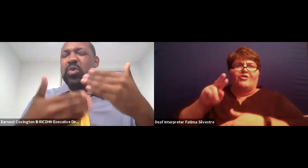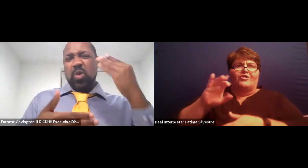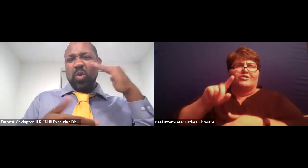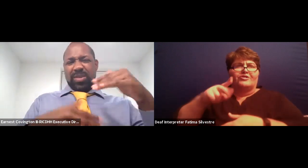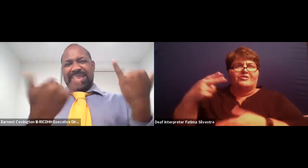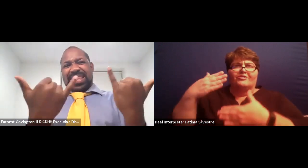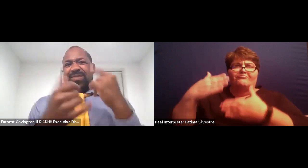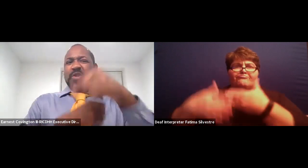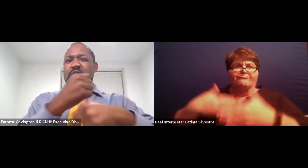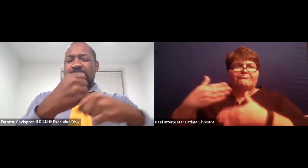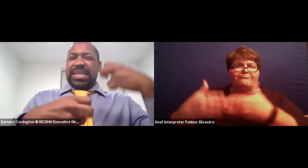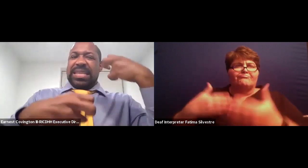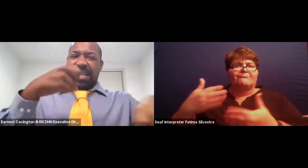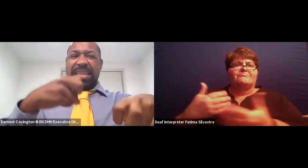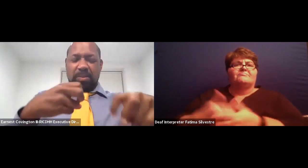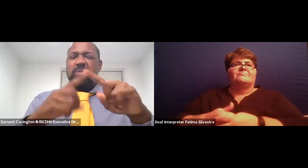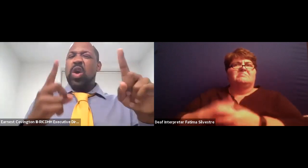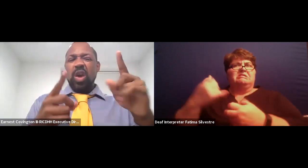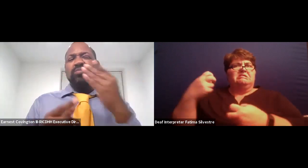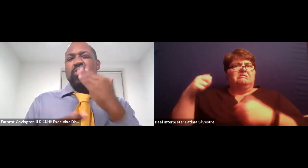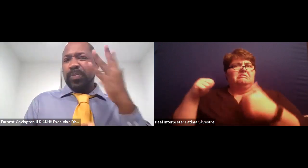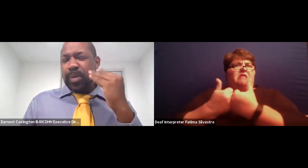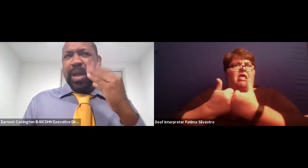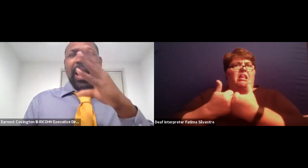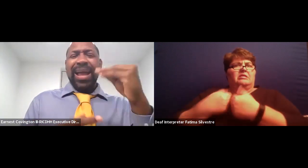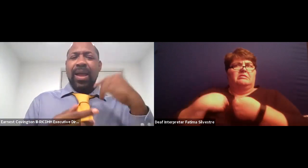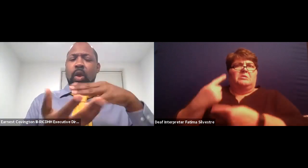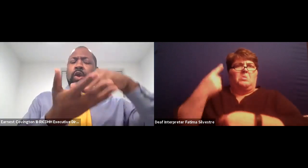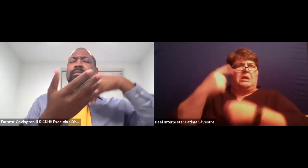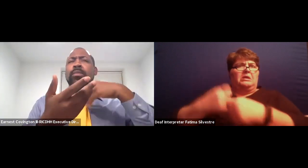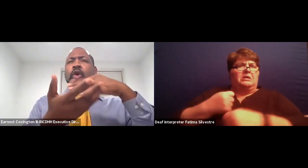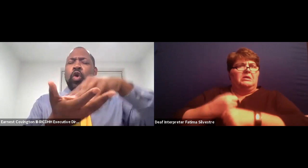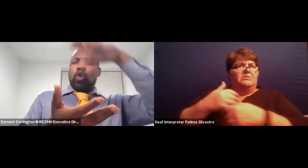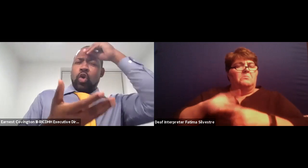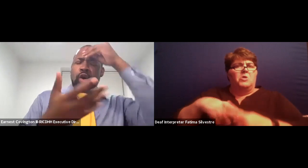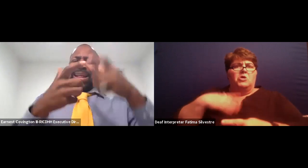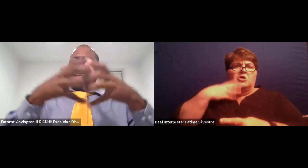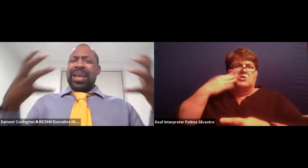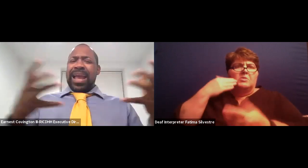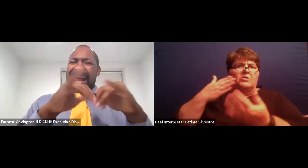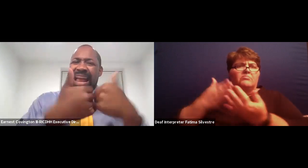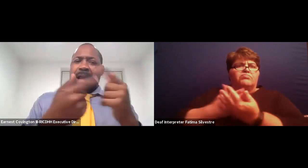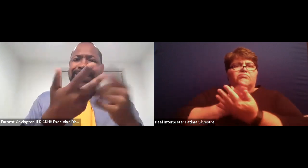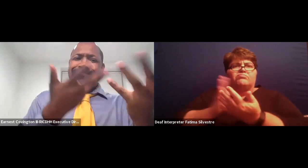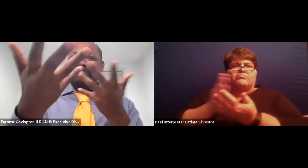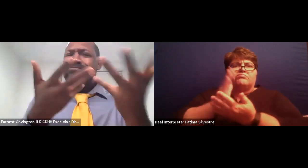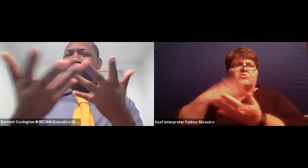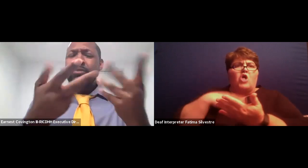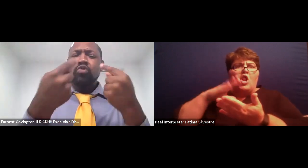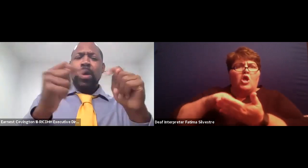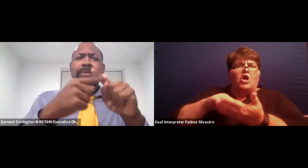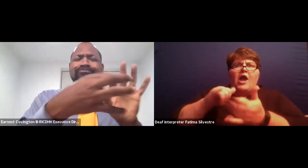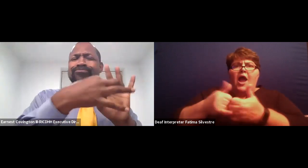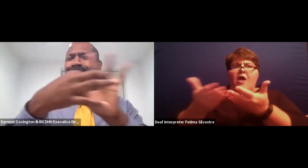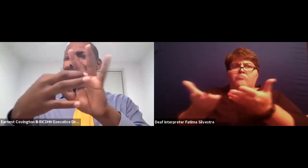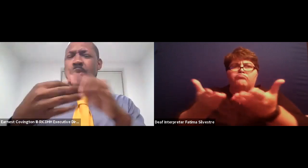just love the Rhode Island Commission on the Deaf and Hard of Hearing and have learned so much. It has been a tough year, but a really, really good experience.